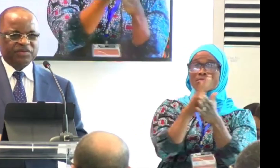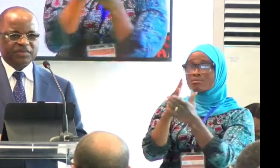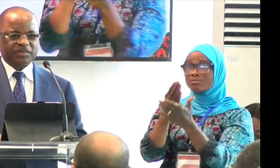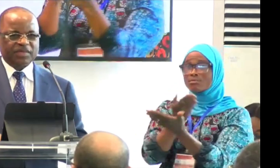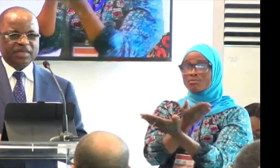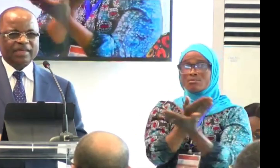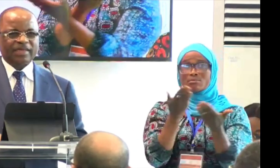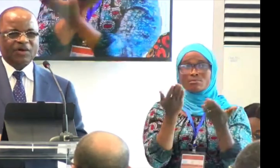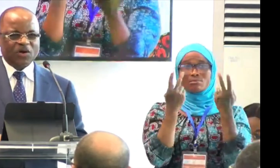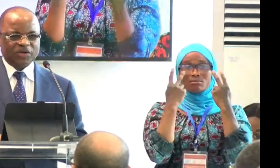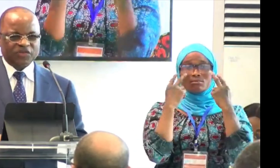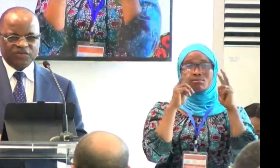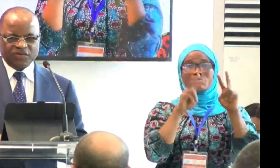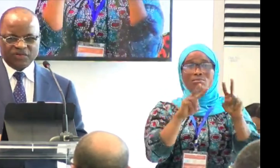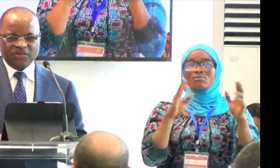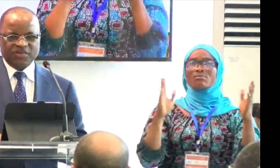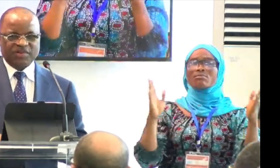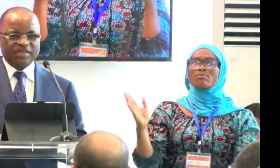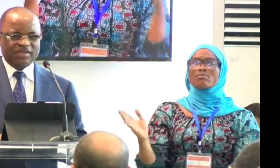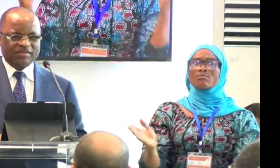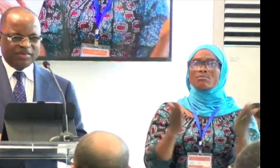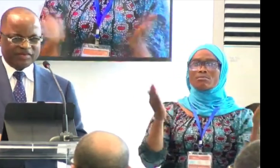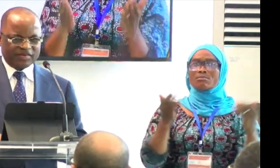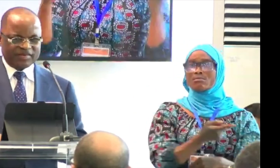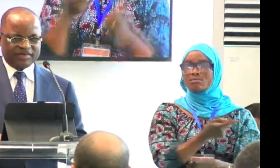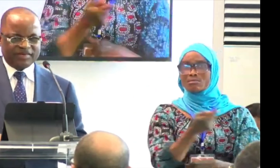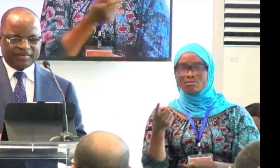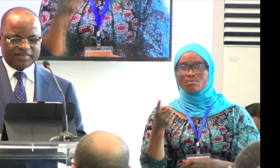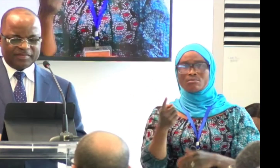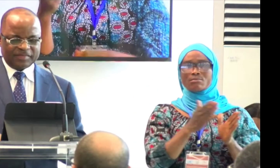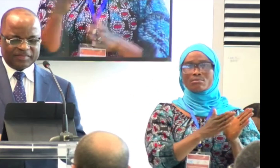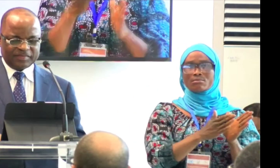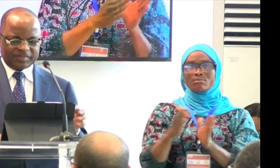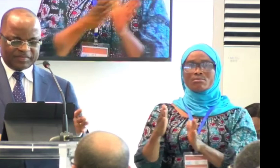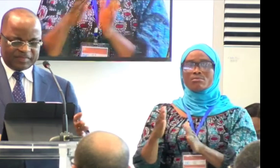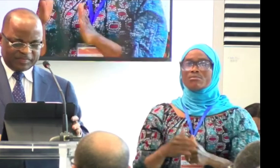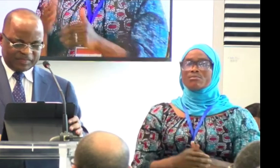you and encourage you in this process.